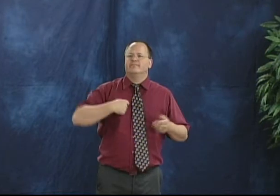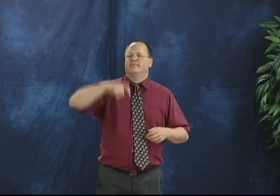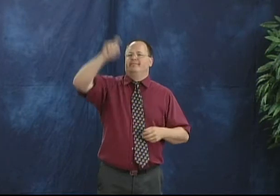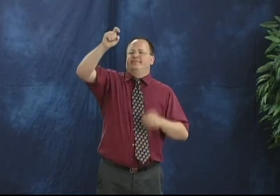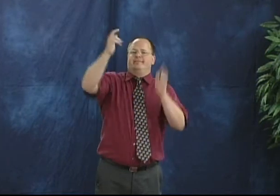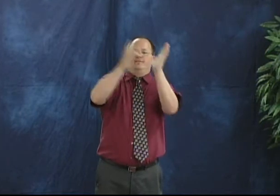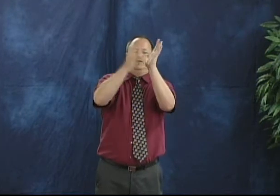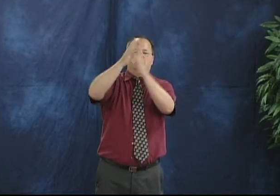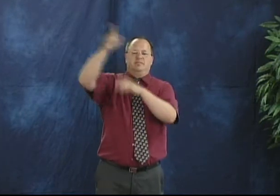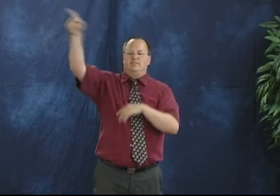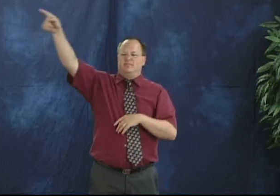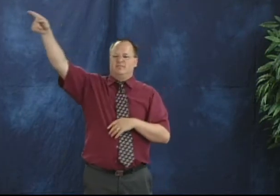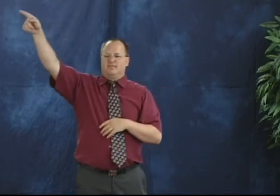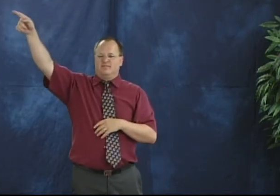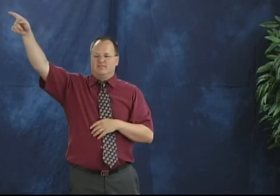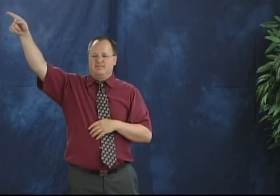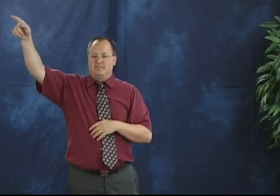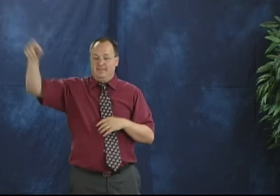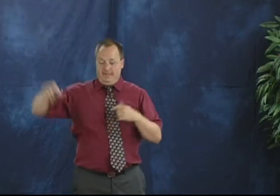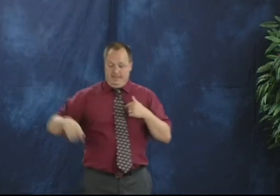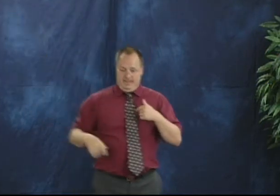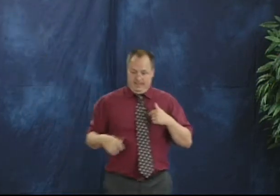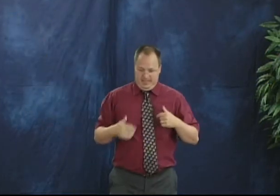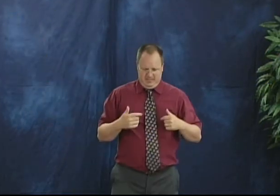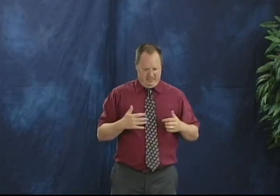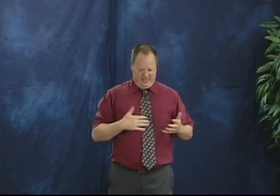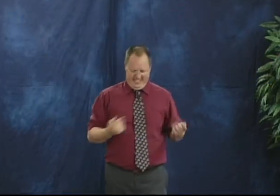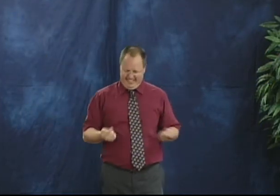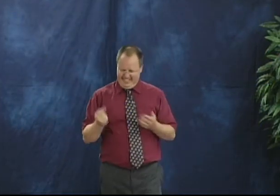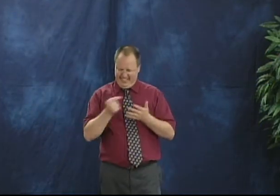One who is poor in spirit sees the need for Christ.